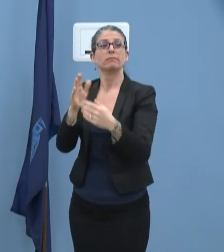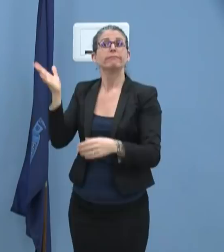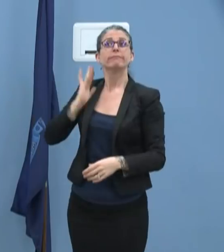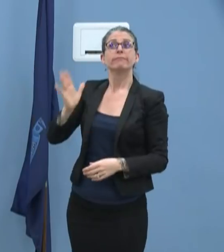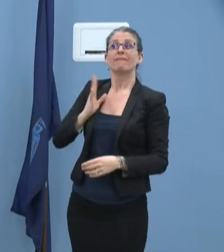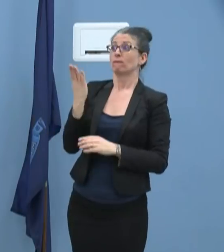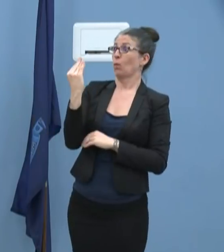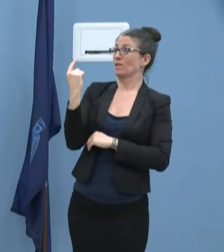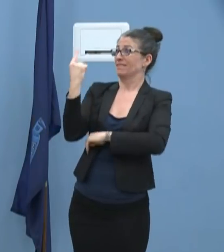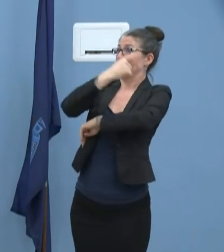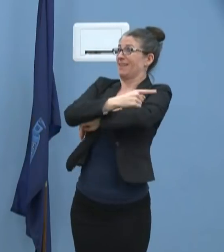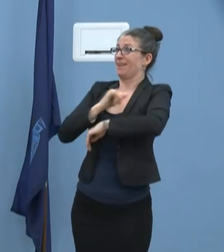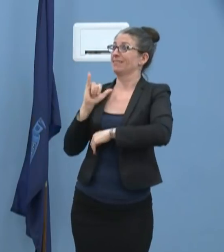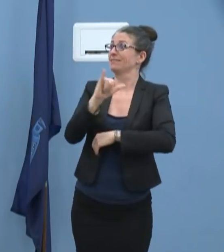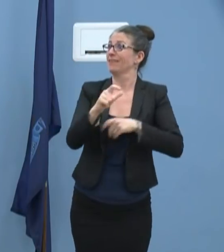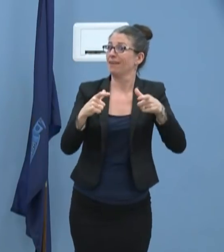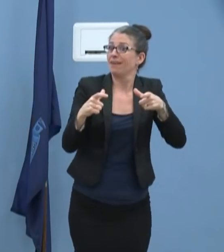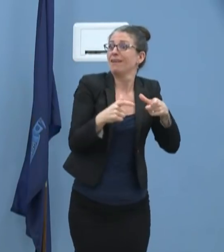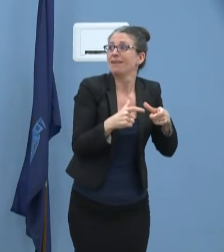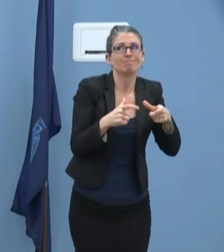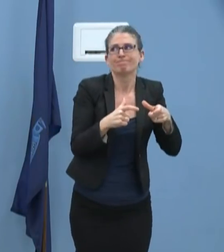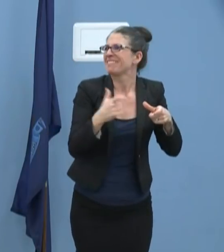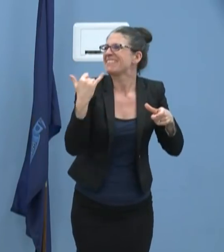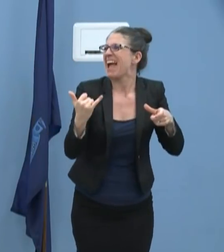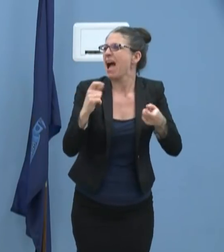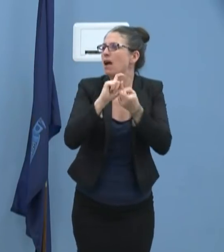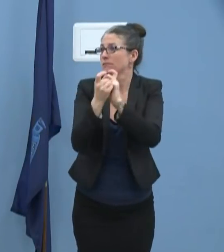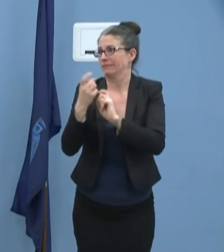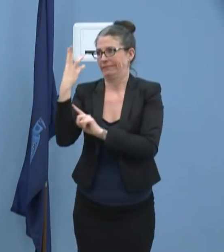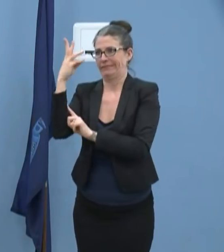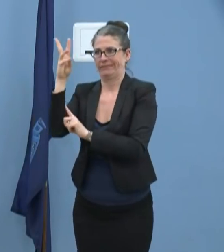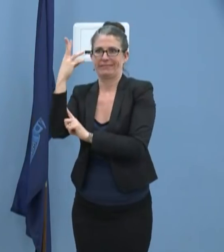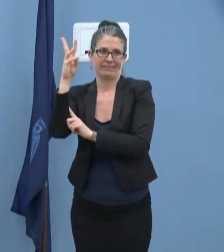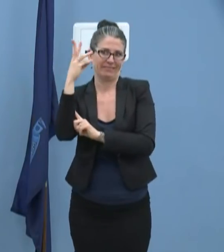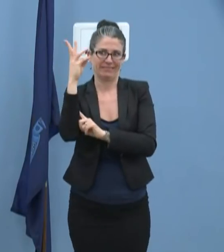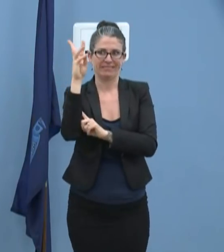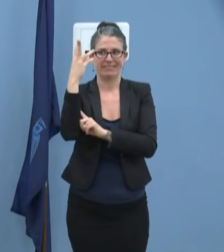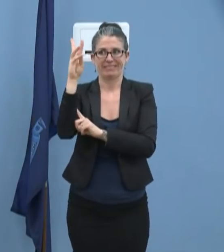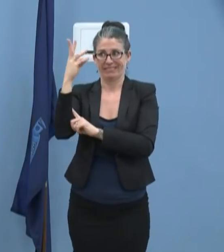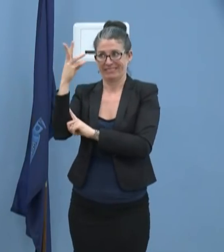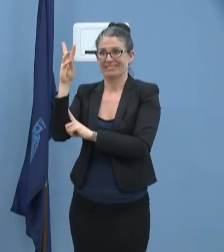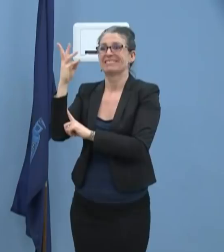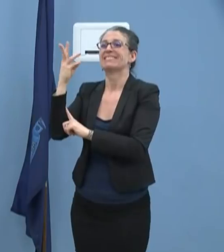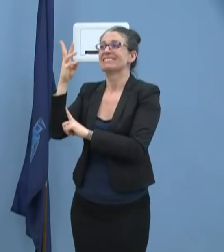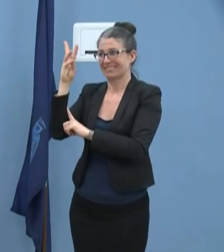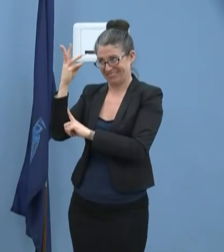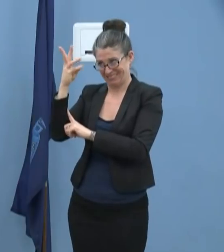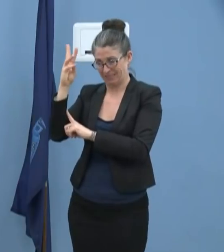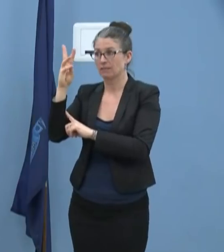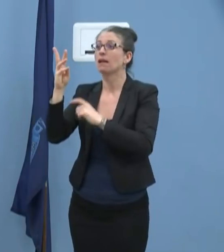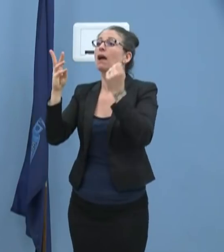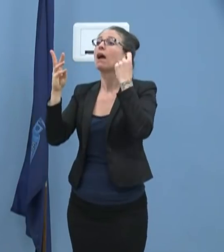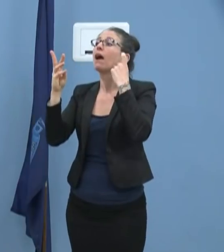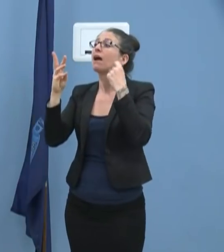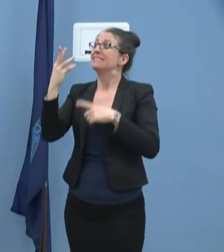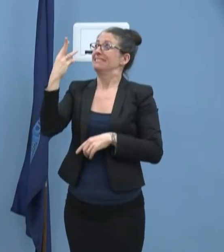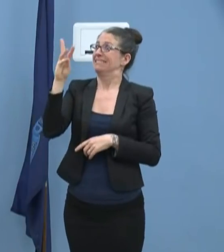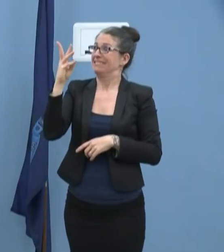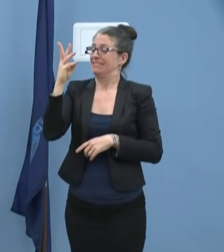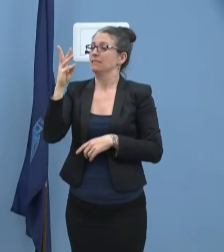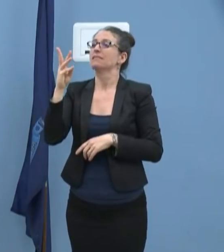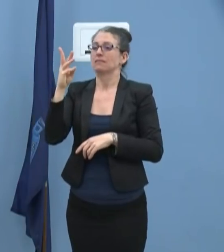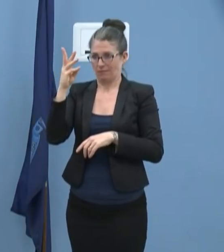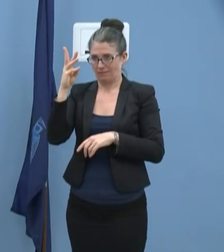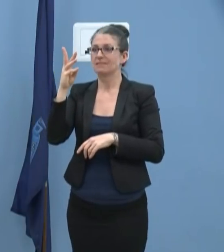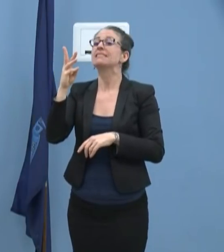if individuals who do not have symptoms are able to spread the disease in high numbers, that means that more of the iceberg is being